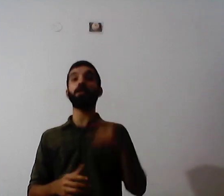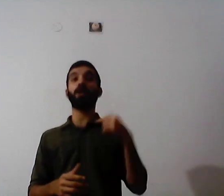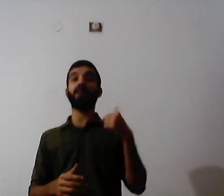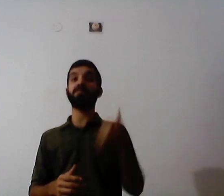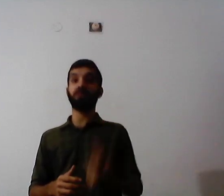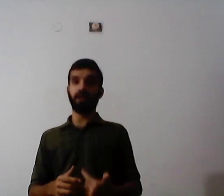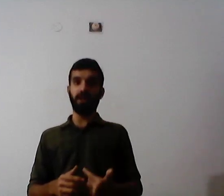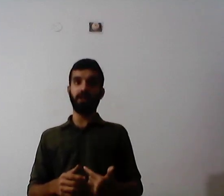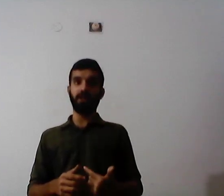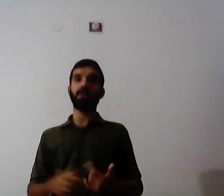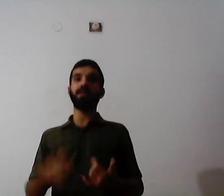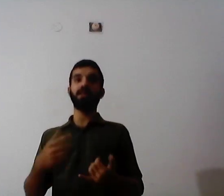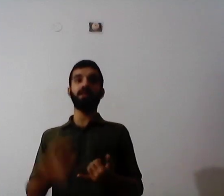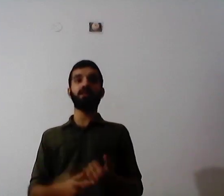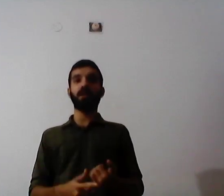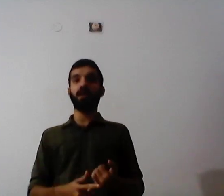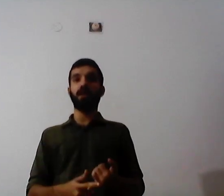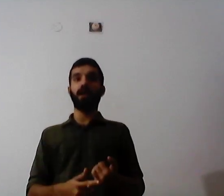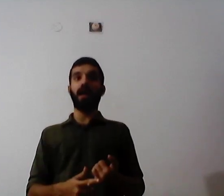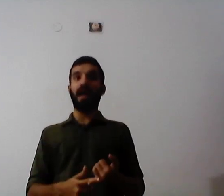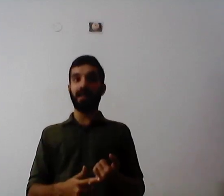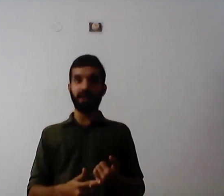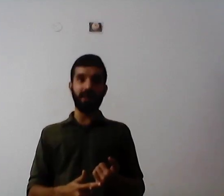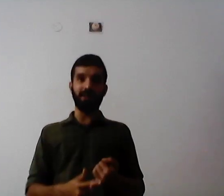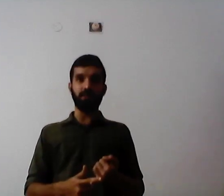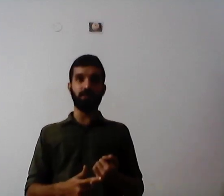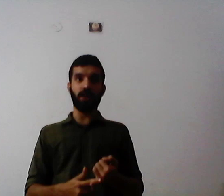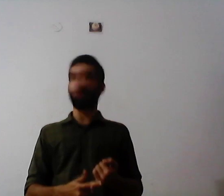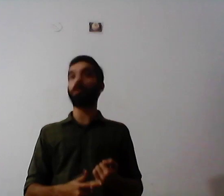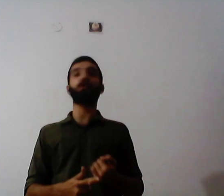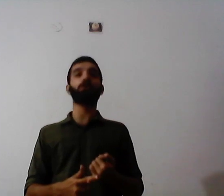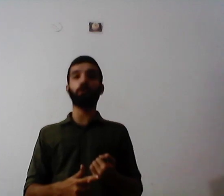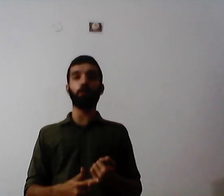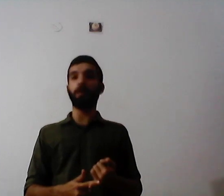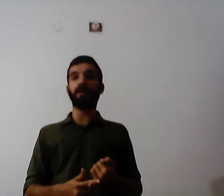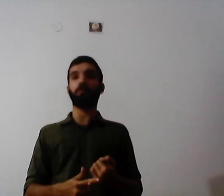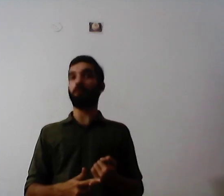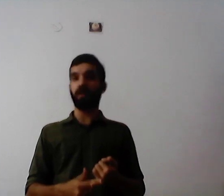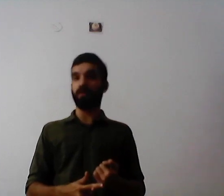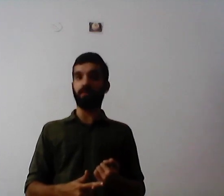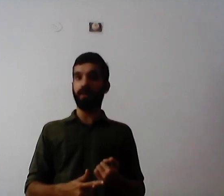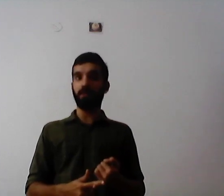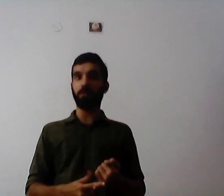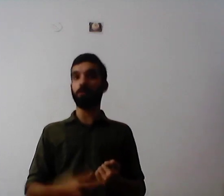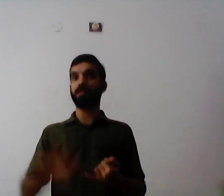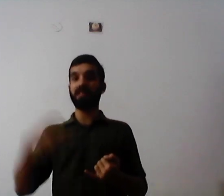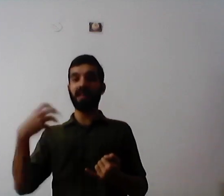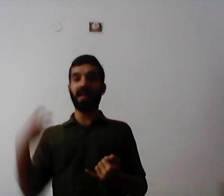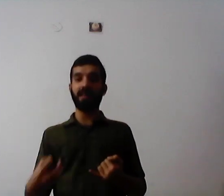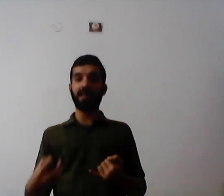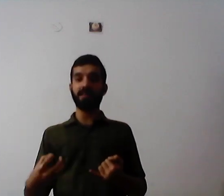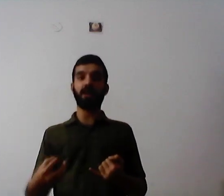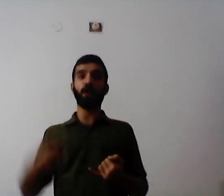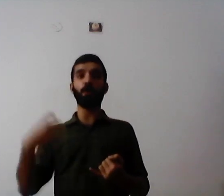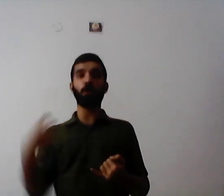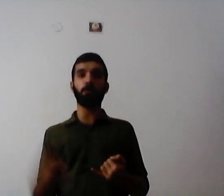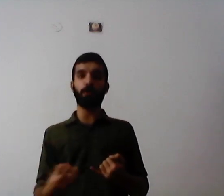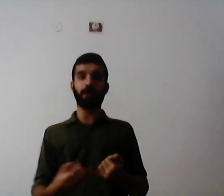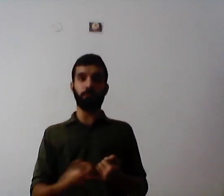have studied these alkanes are not soluble in water, right? Because these alkanes are non-polar